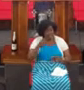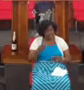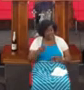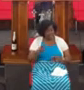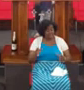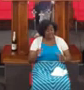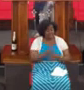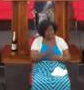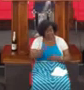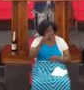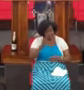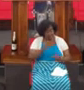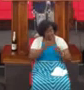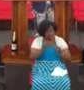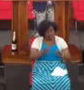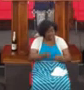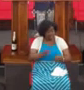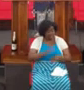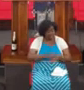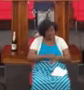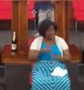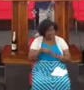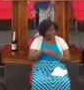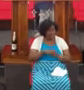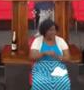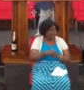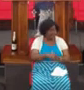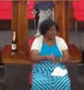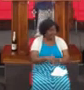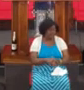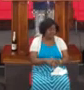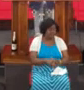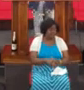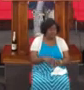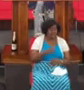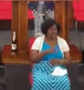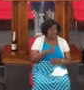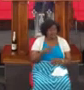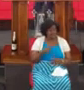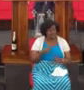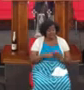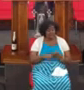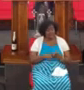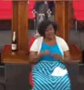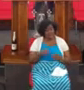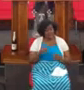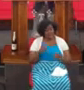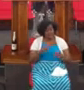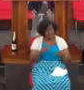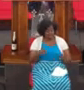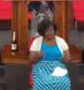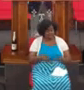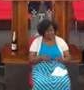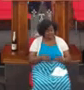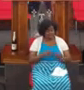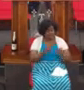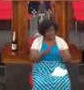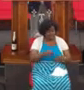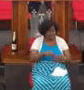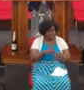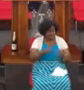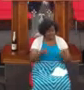him and put him on his donkey and rode him to an inn and placed him in the